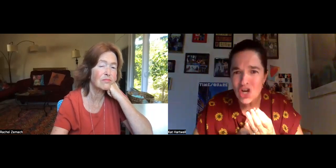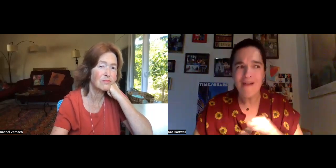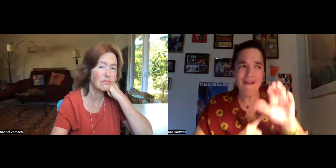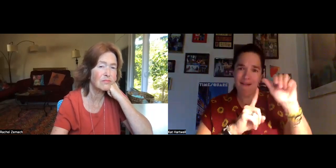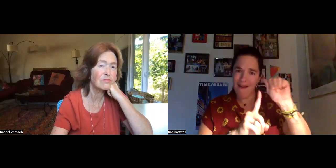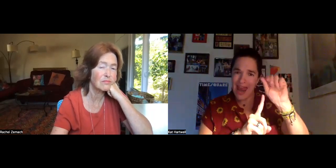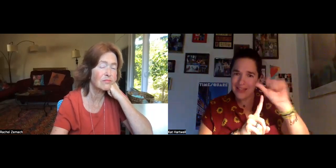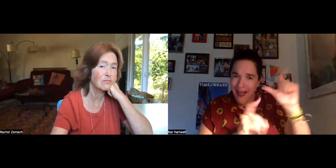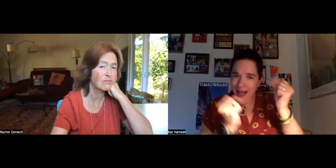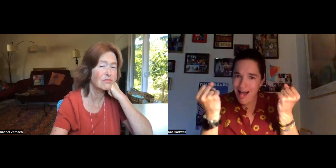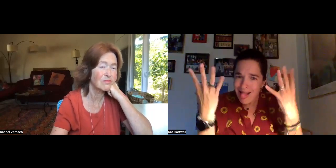culture, yeah, dad.